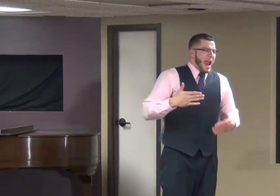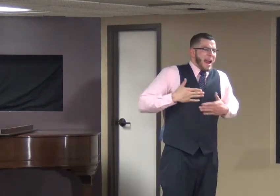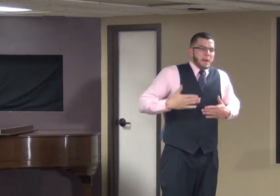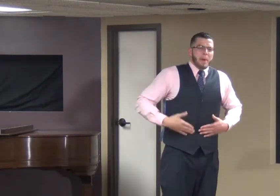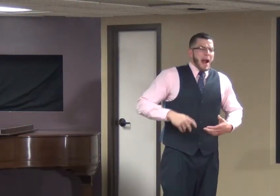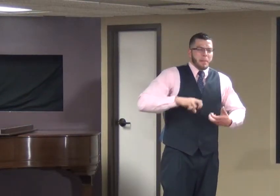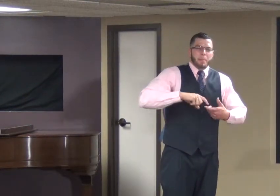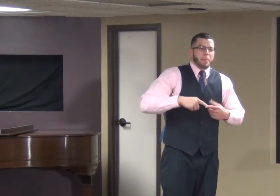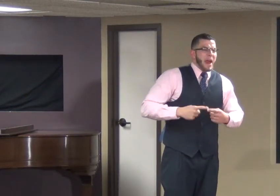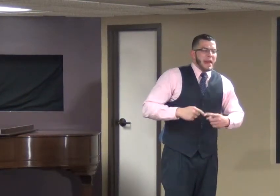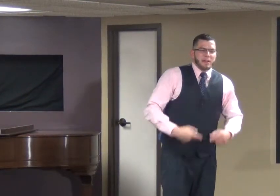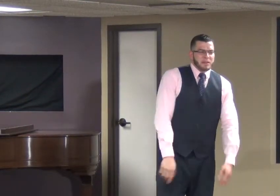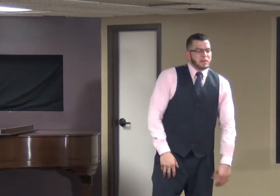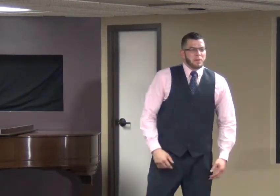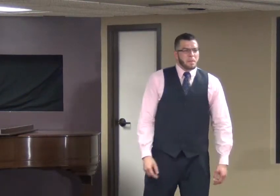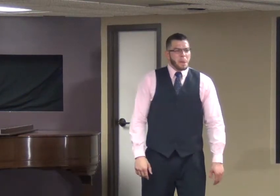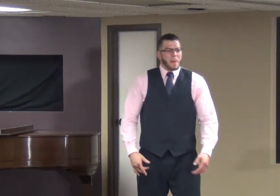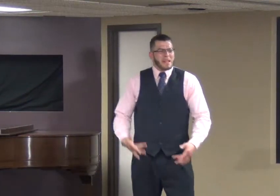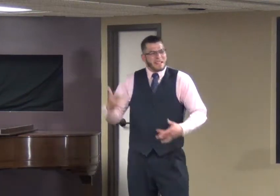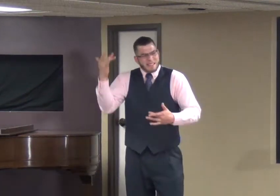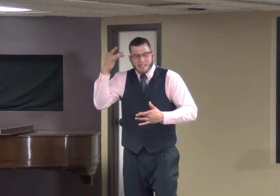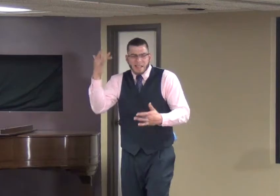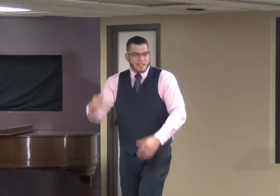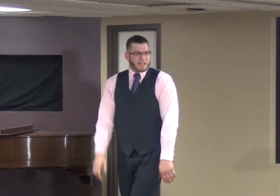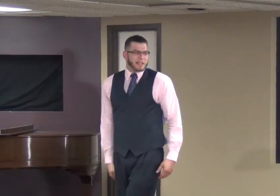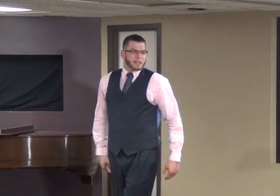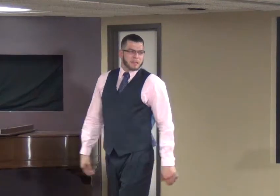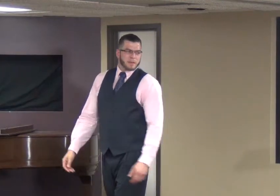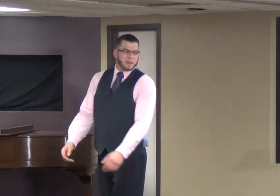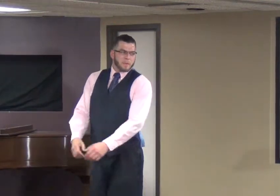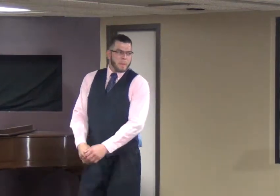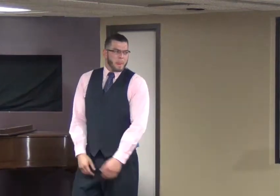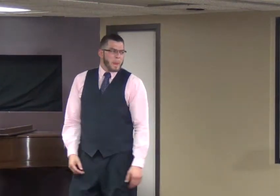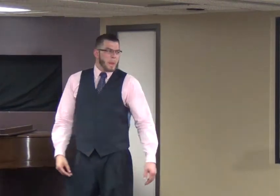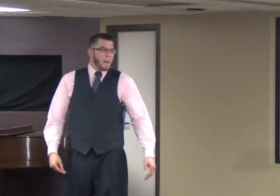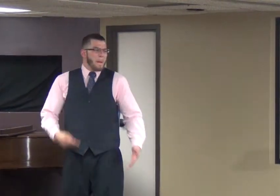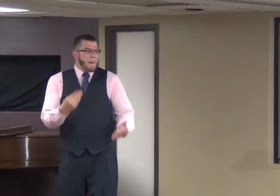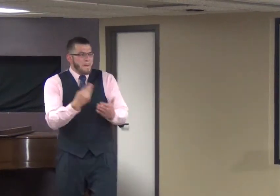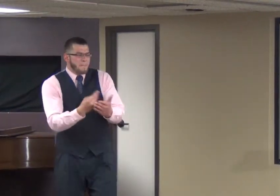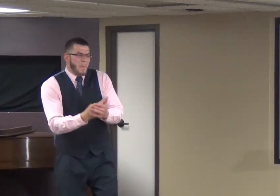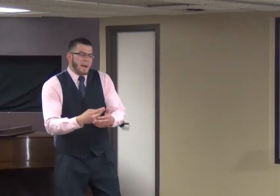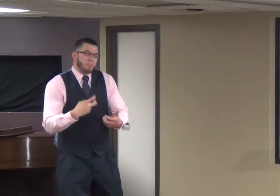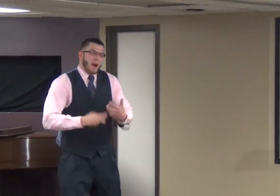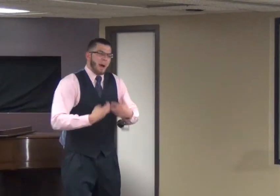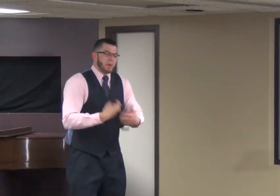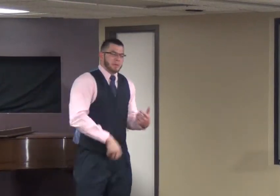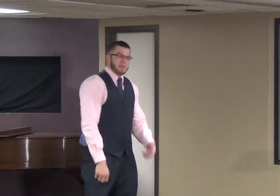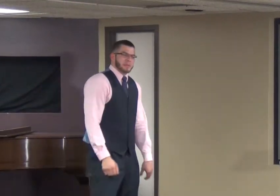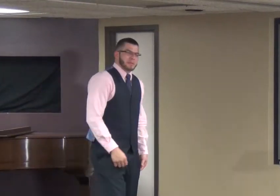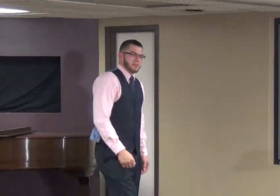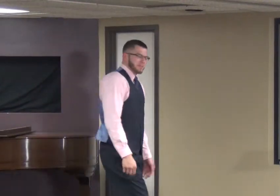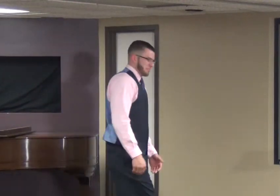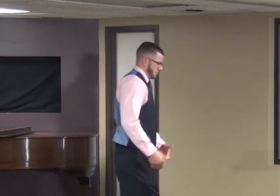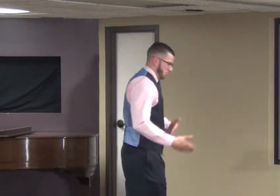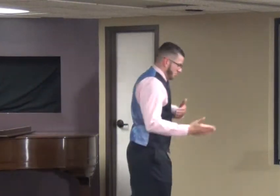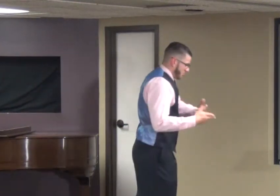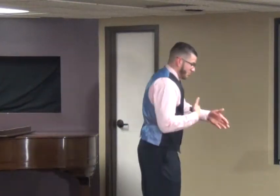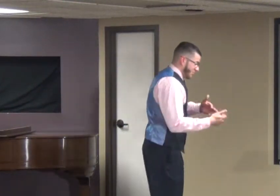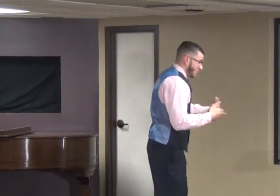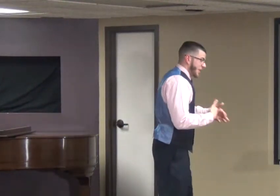Any body pains, sicknesses, money problems, it